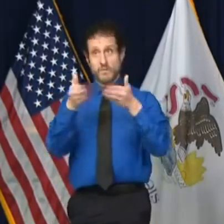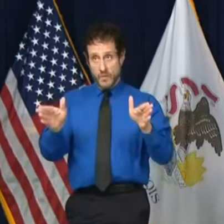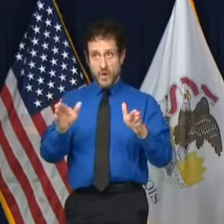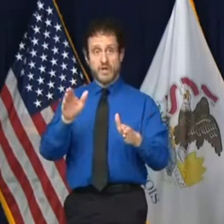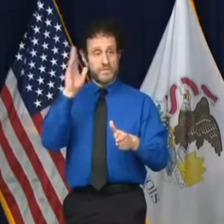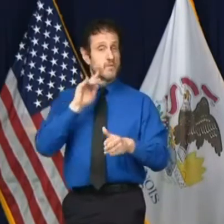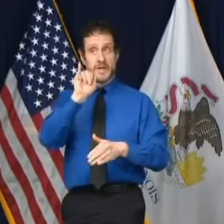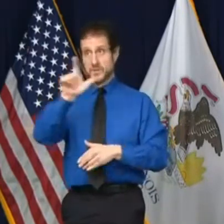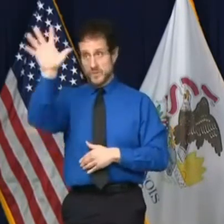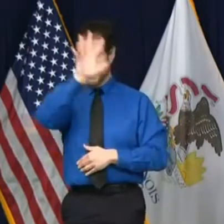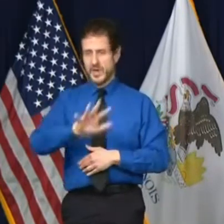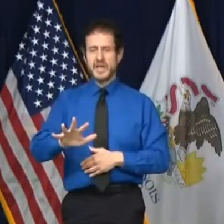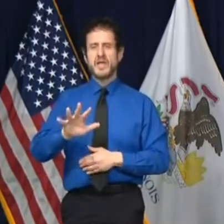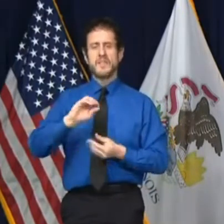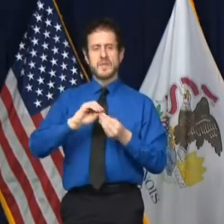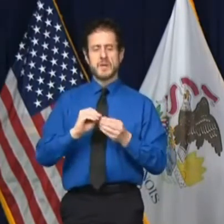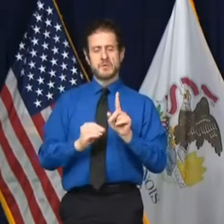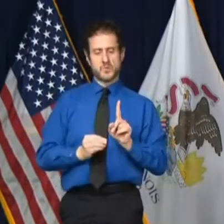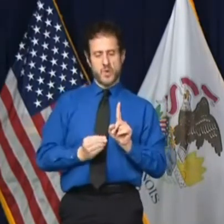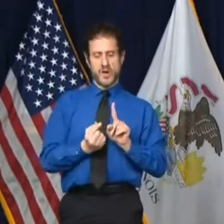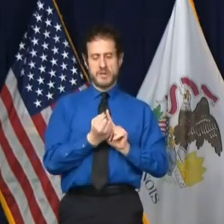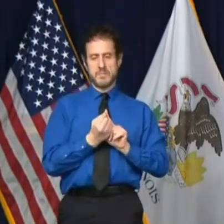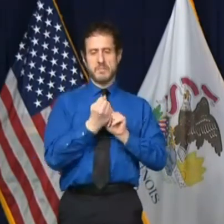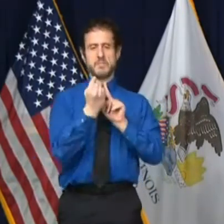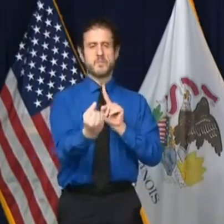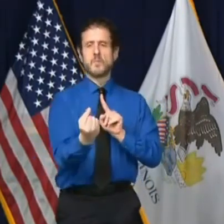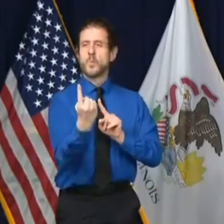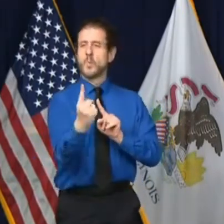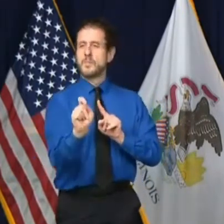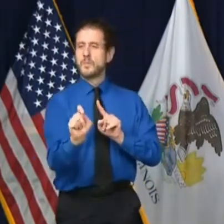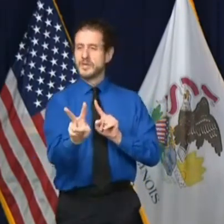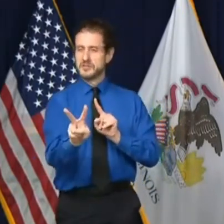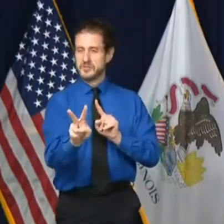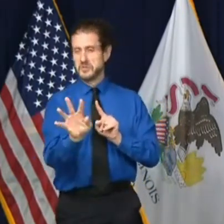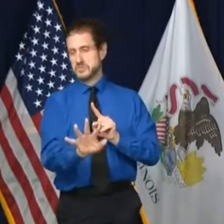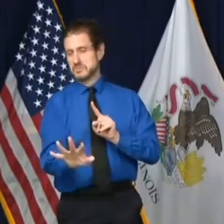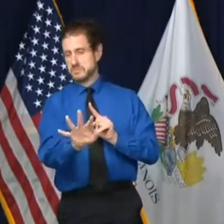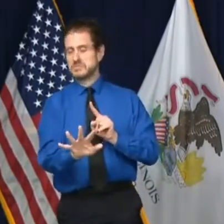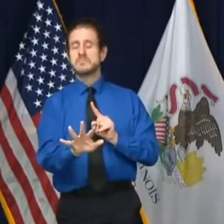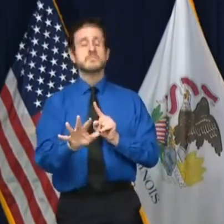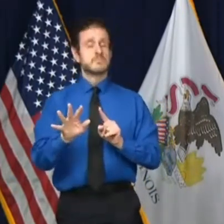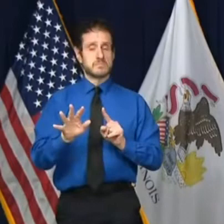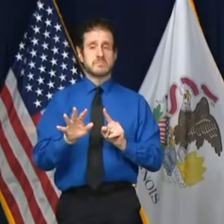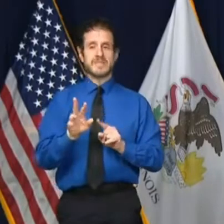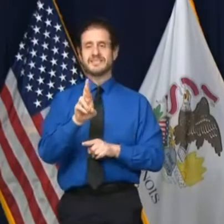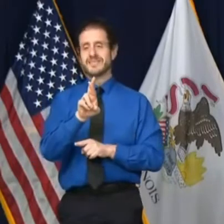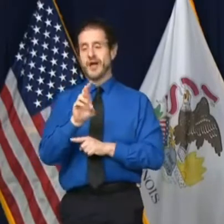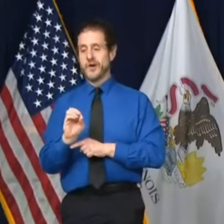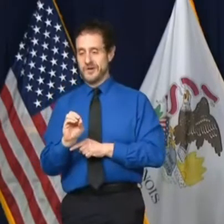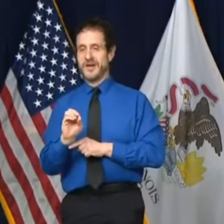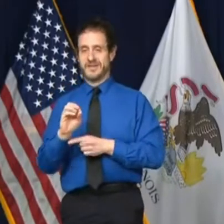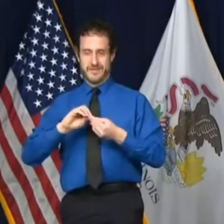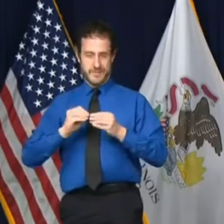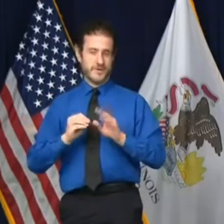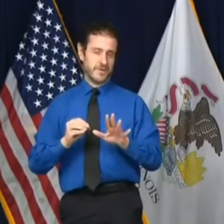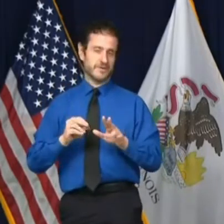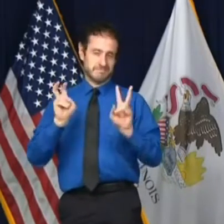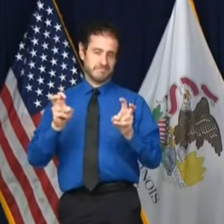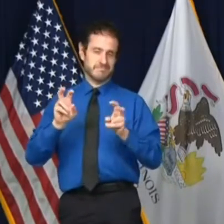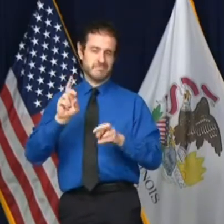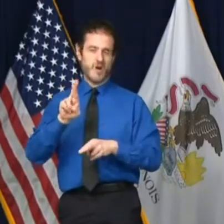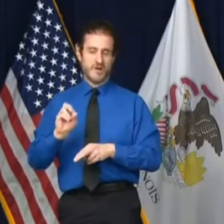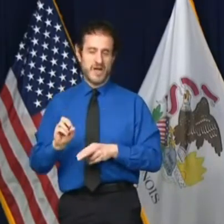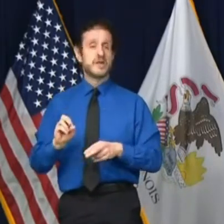trying to keep track of what's happening in each and every region so that as things are coming down, more things can be opened